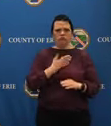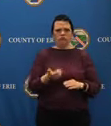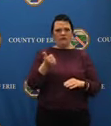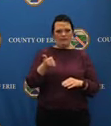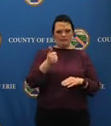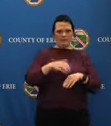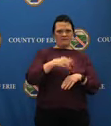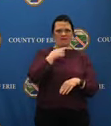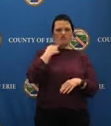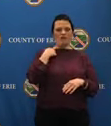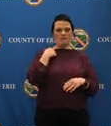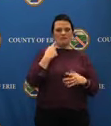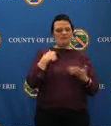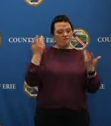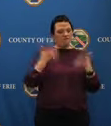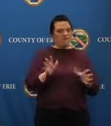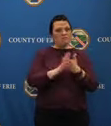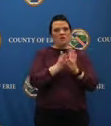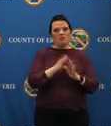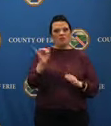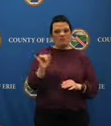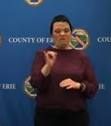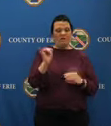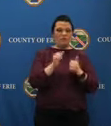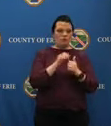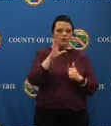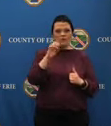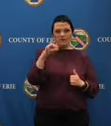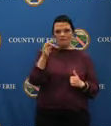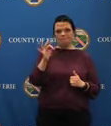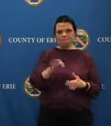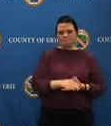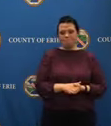have become infected with COVID-19.